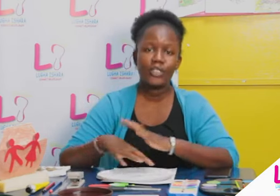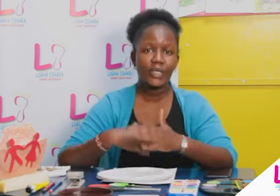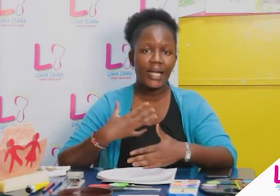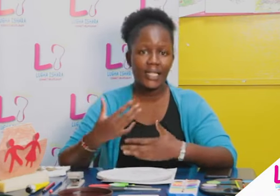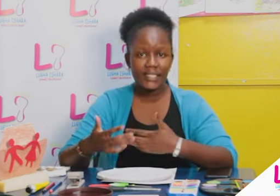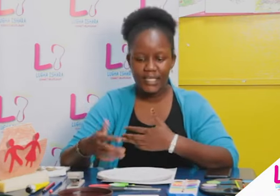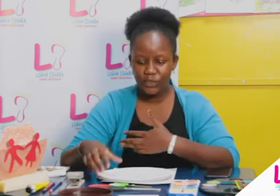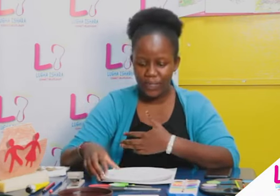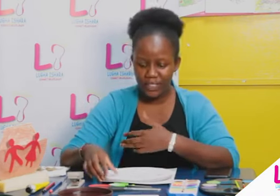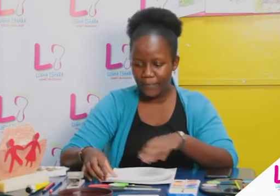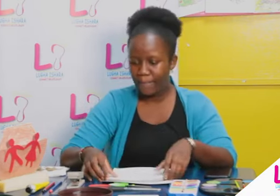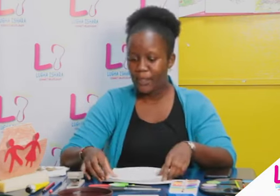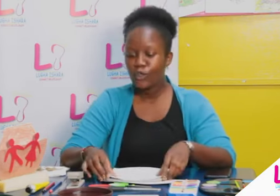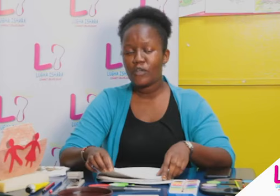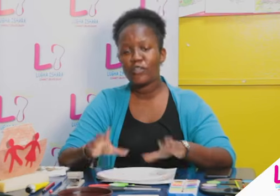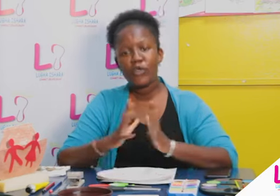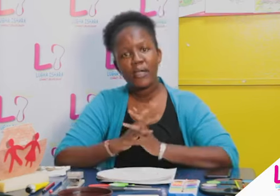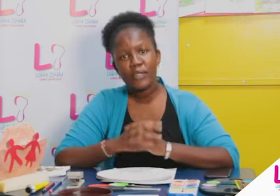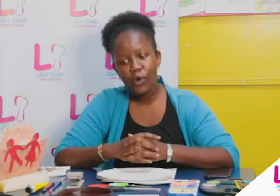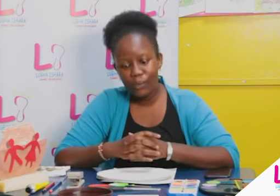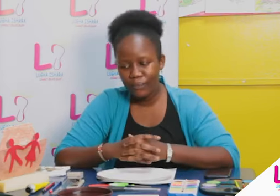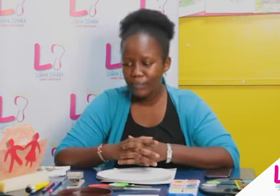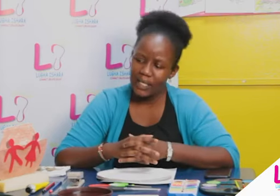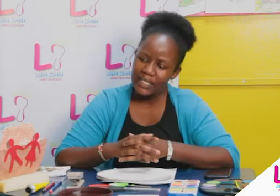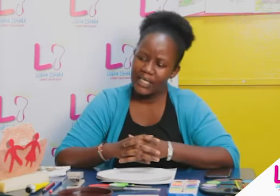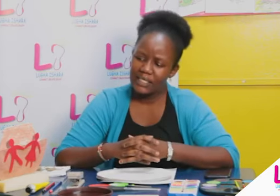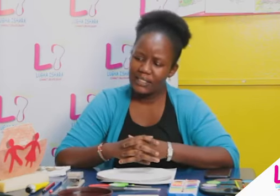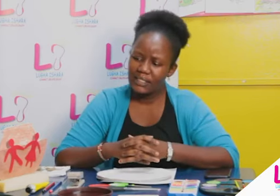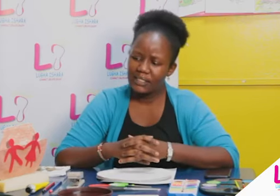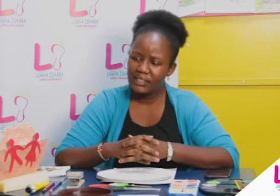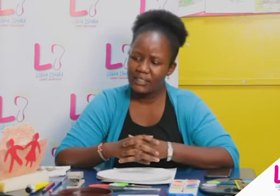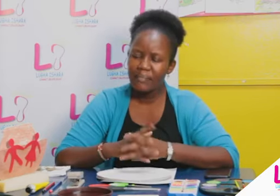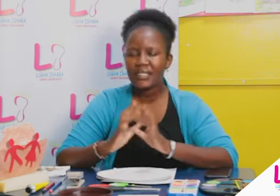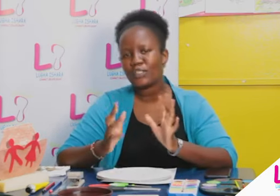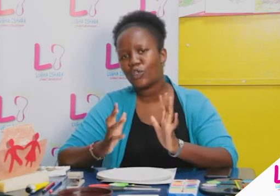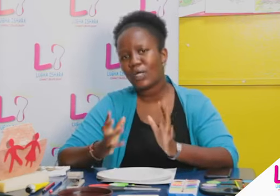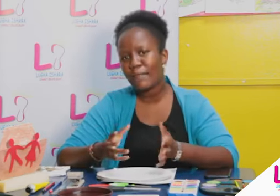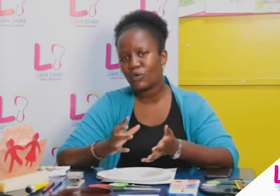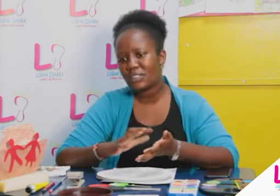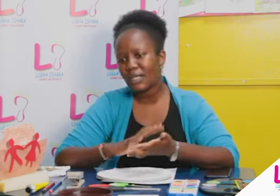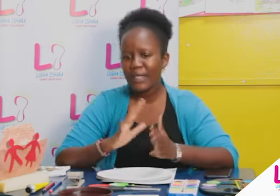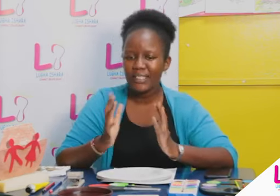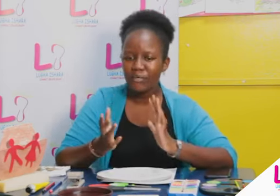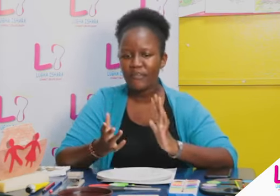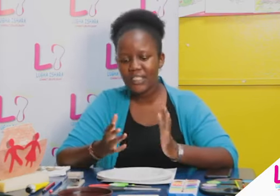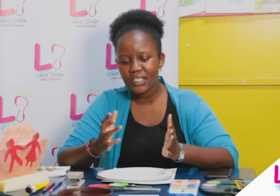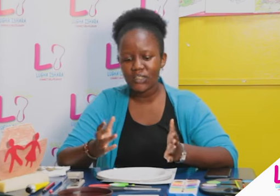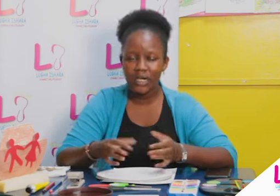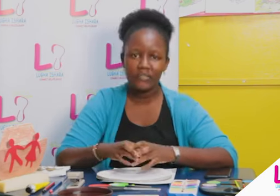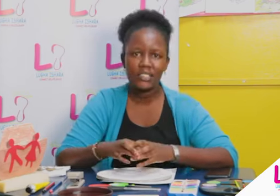can understand it better. So even though you may be home, there is something that is going to come out. By the time you're finishing this craft,